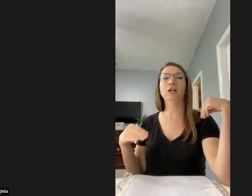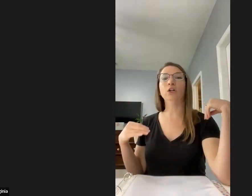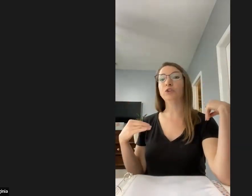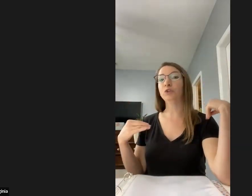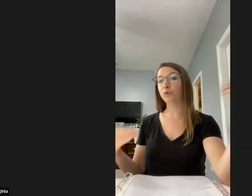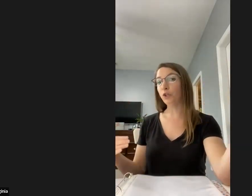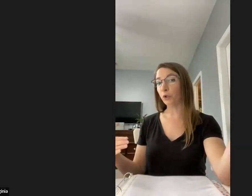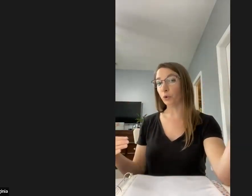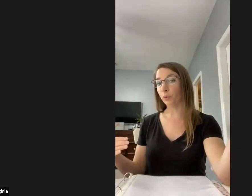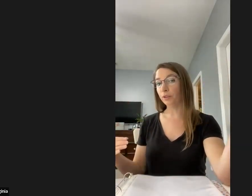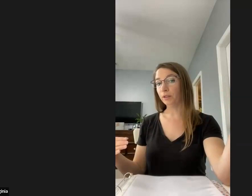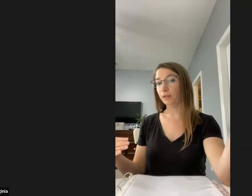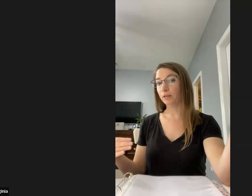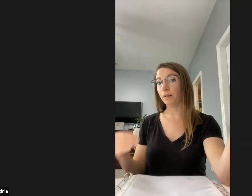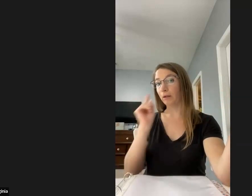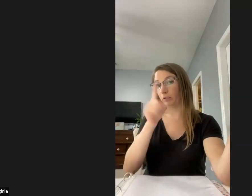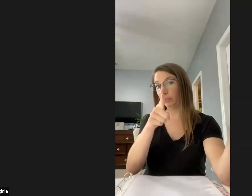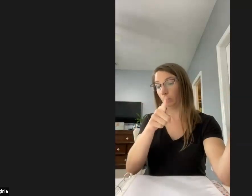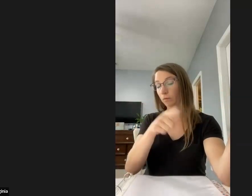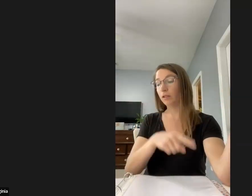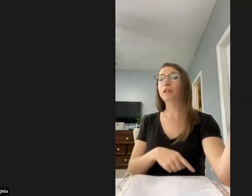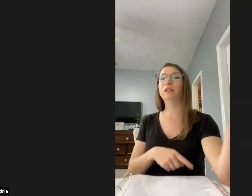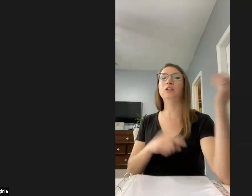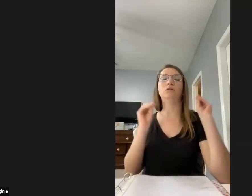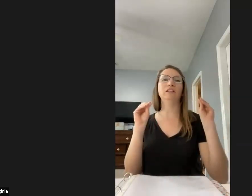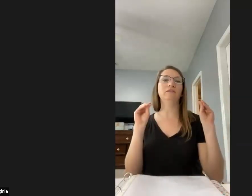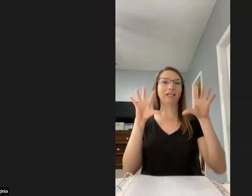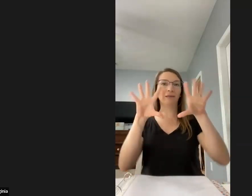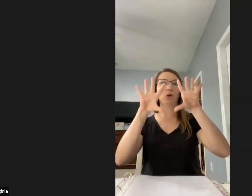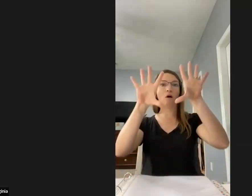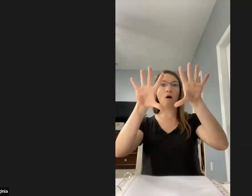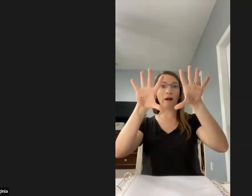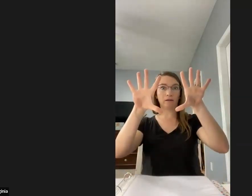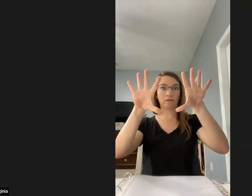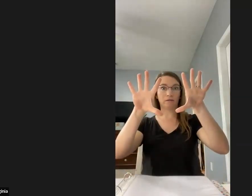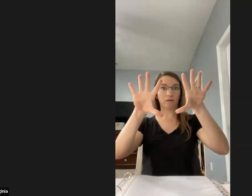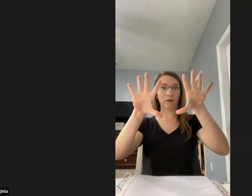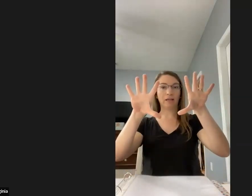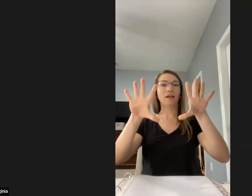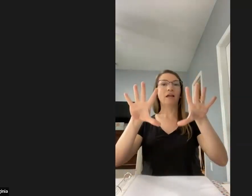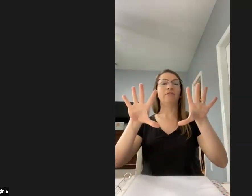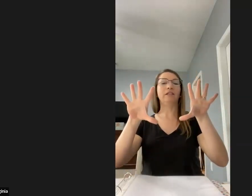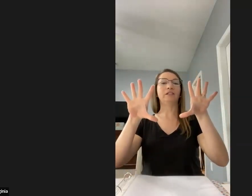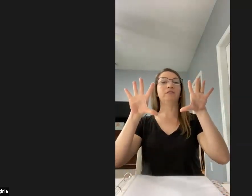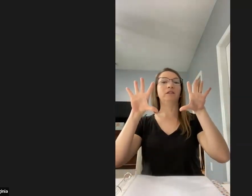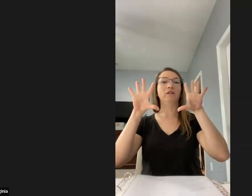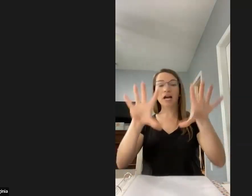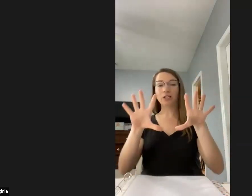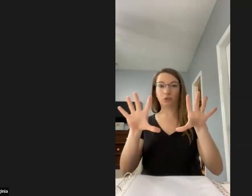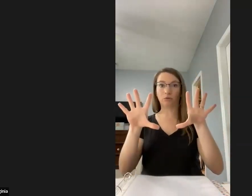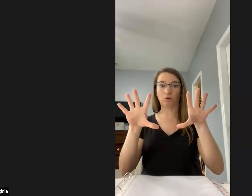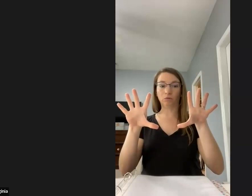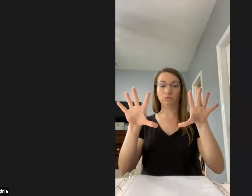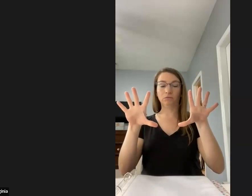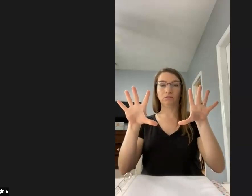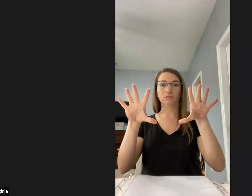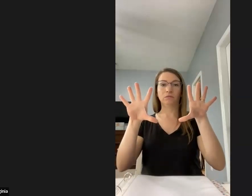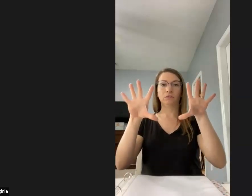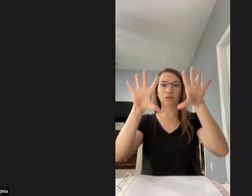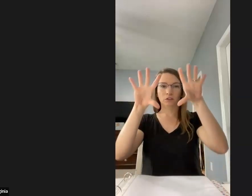are true about you, then you leave your camera on. Okay. If it's not true, you're gonna